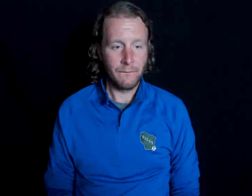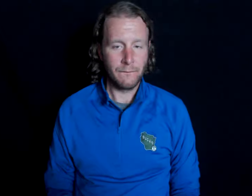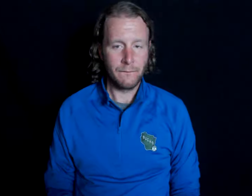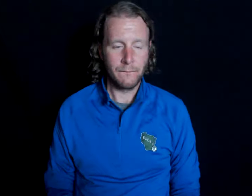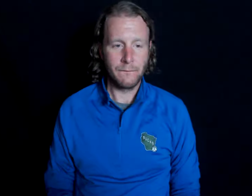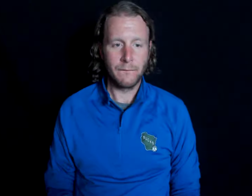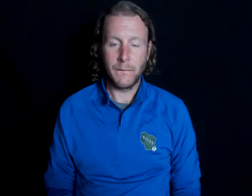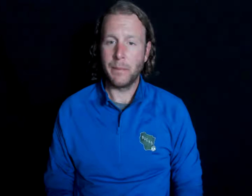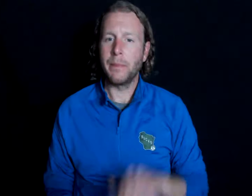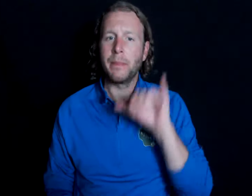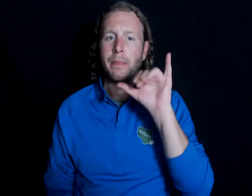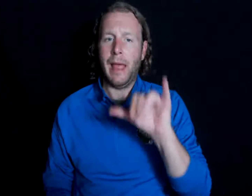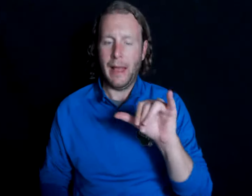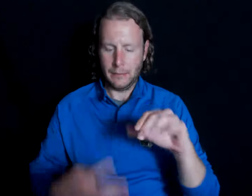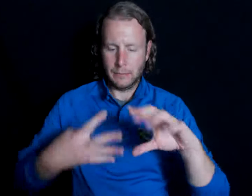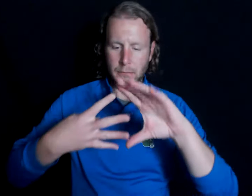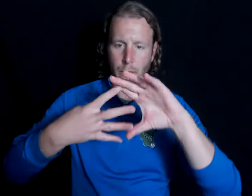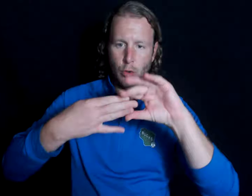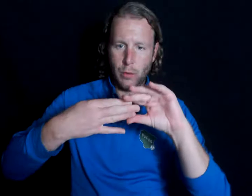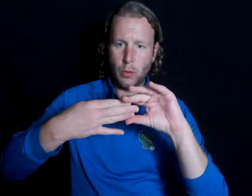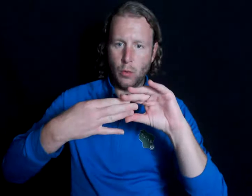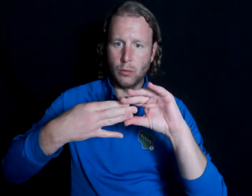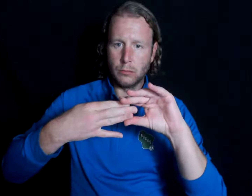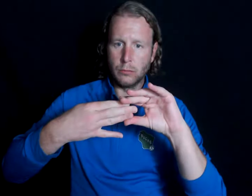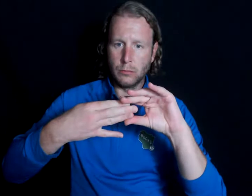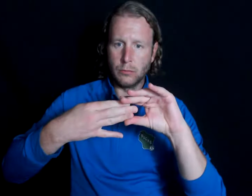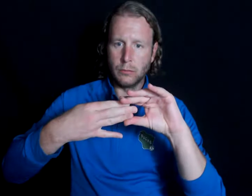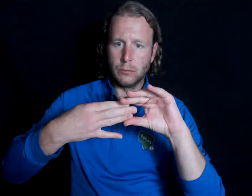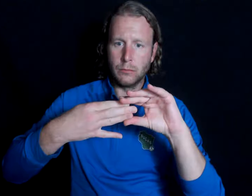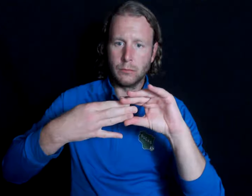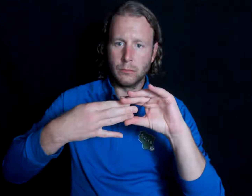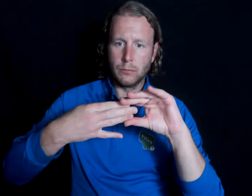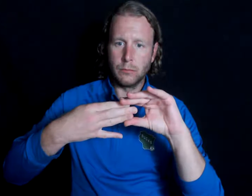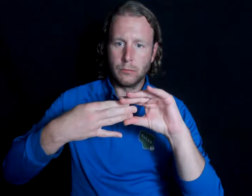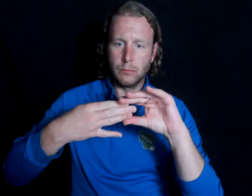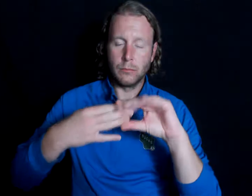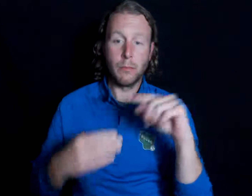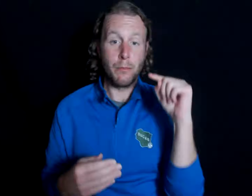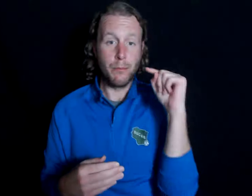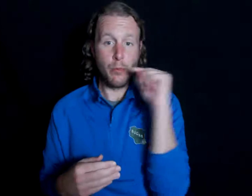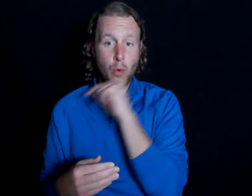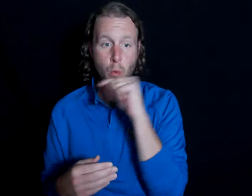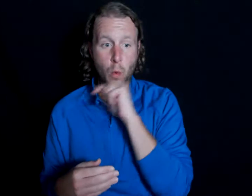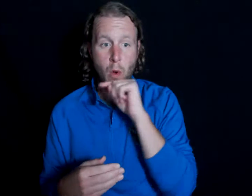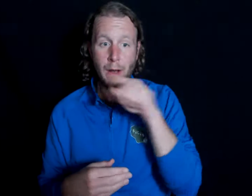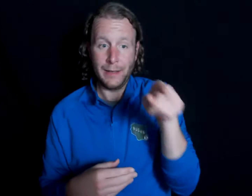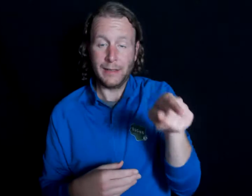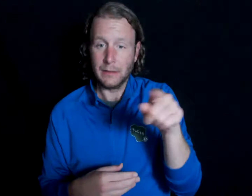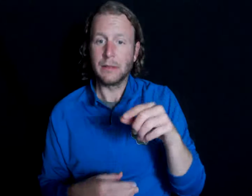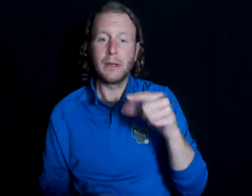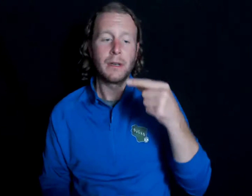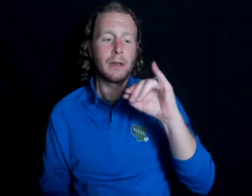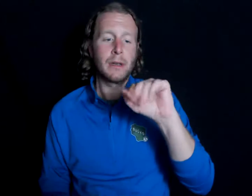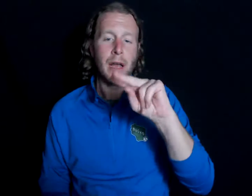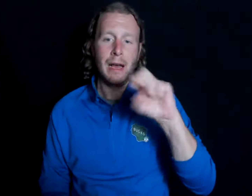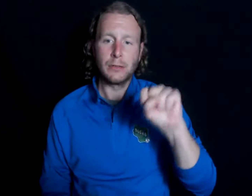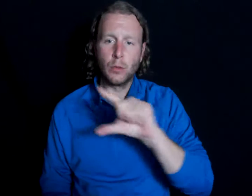And that's the end of 3 quarters of play. Milwaukee behind Giannis Antetokounmpo's 20 points and 18 boards, lead